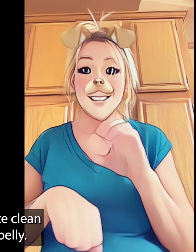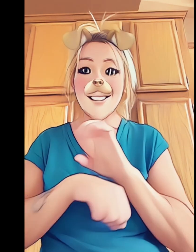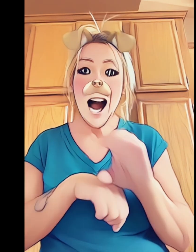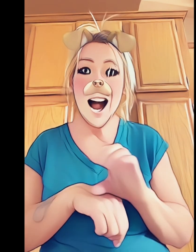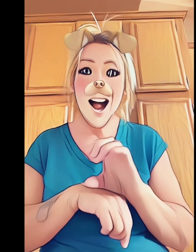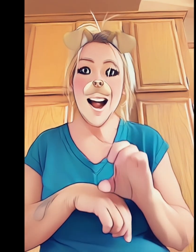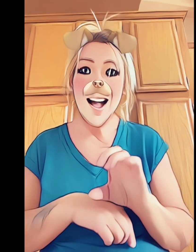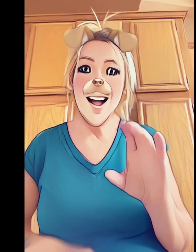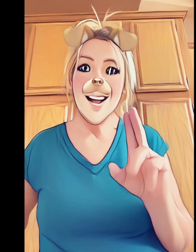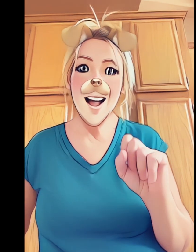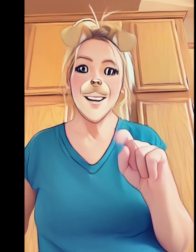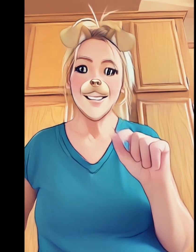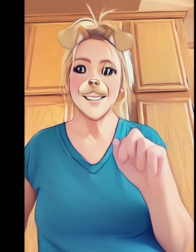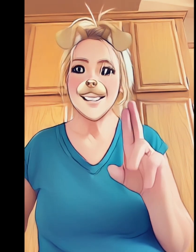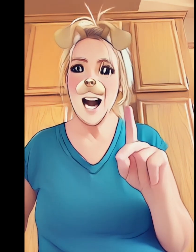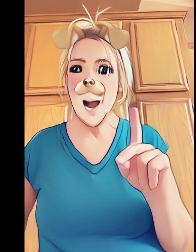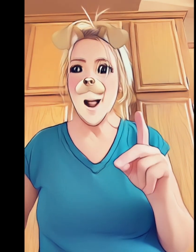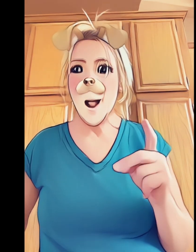belly